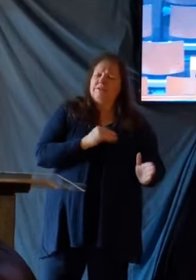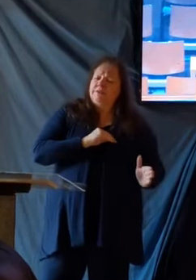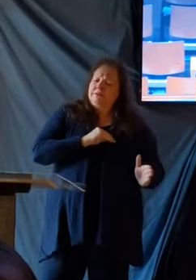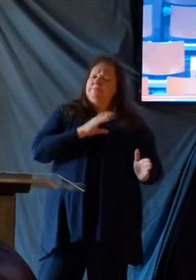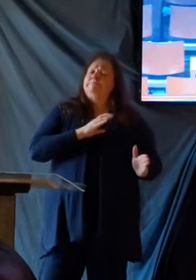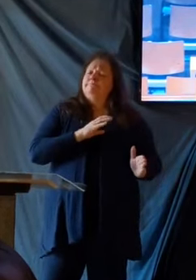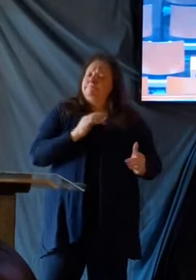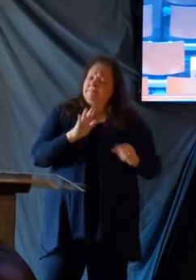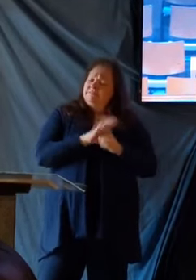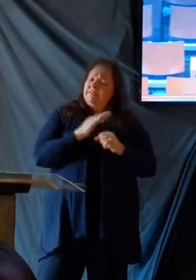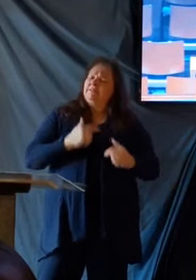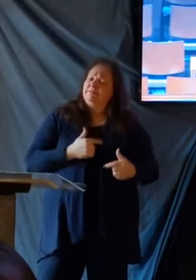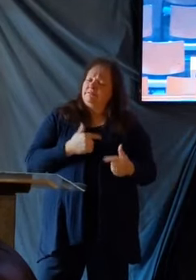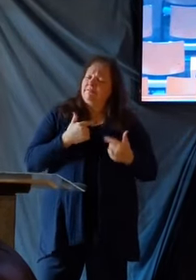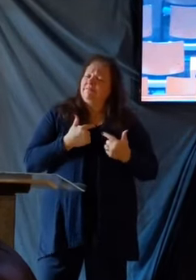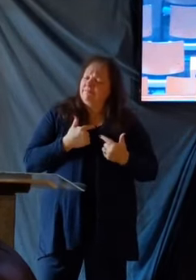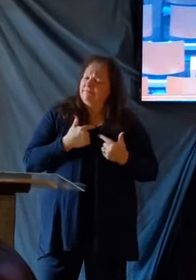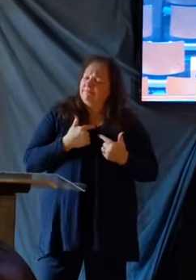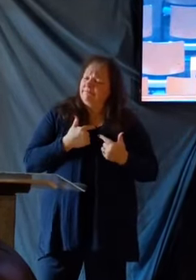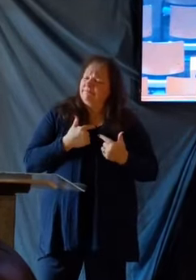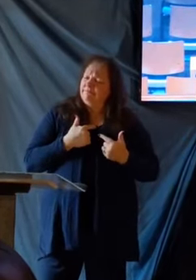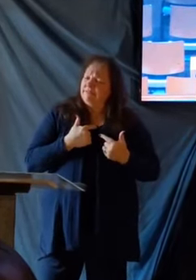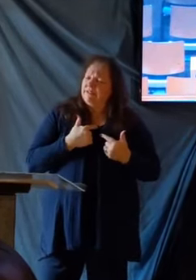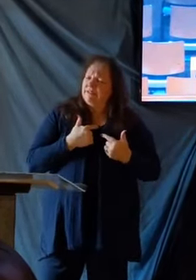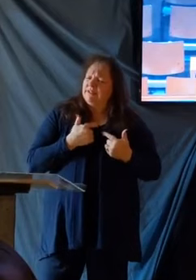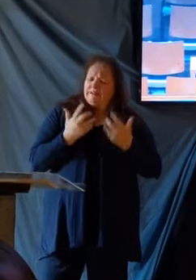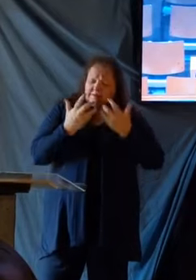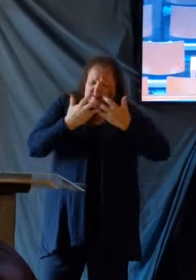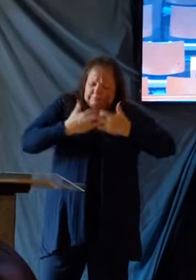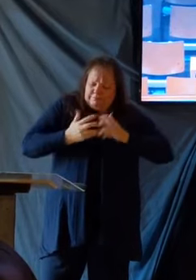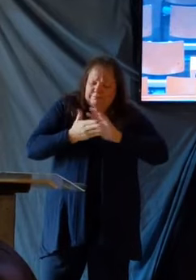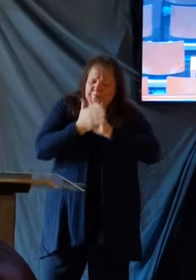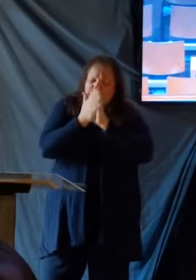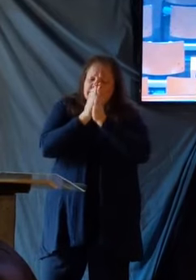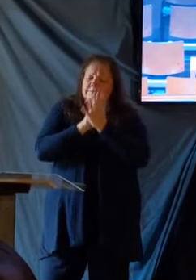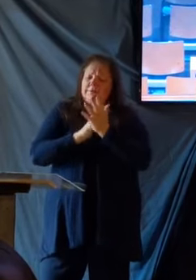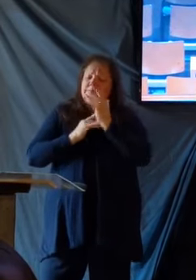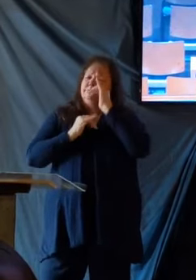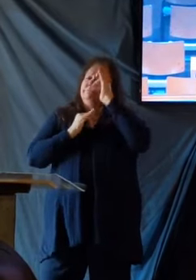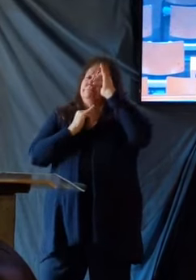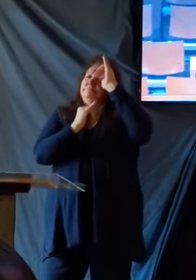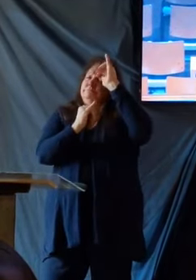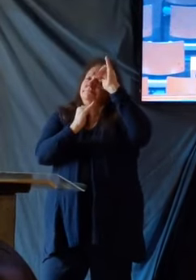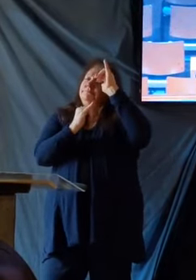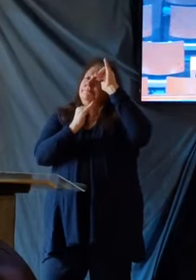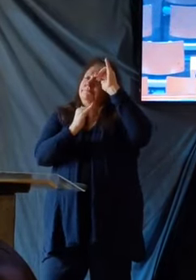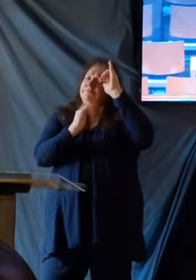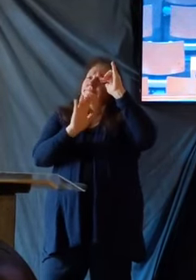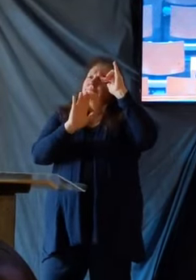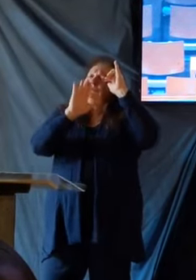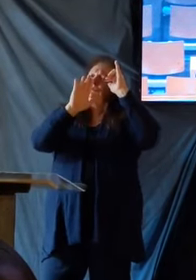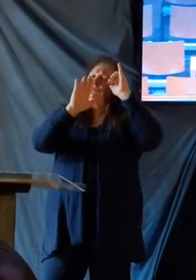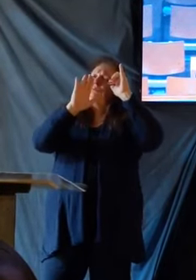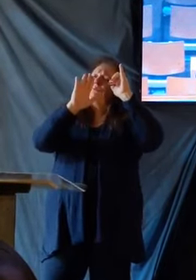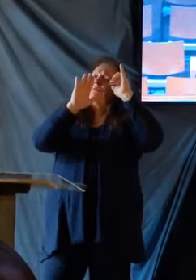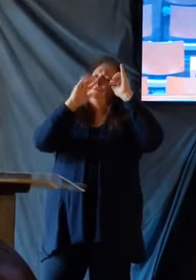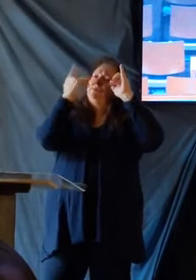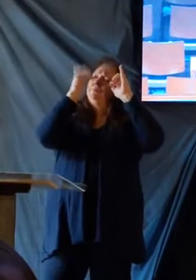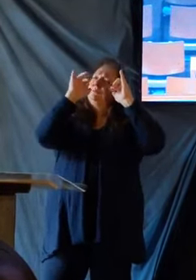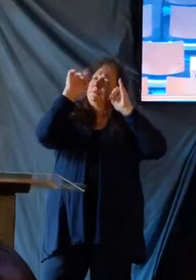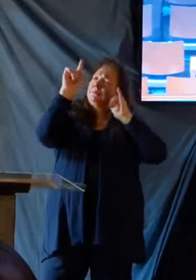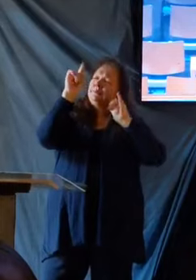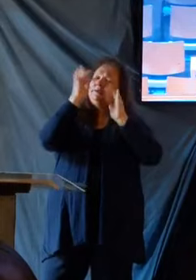enrich our lives, Lord, conform us more to the glory of your own self. We pray